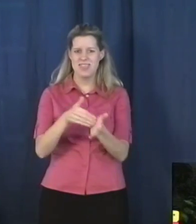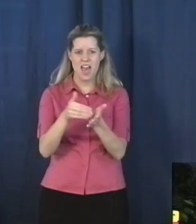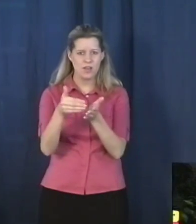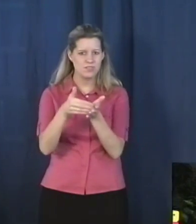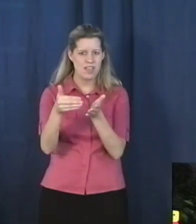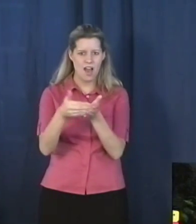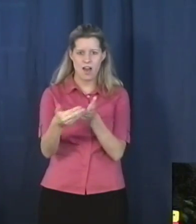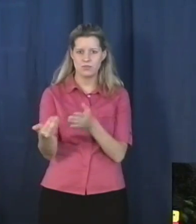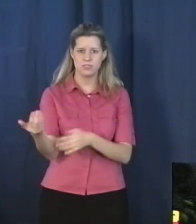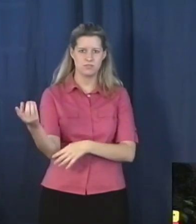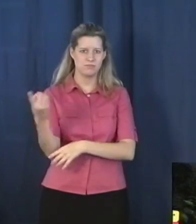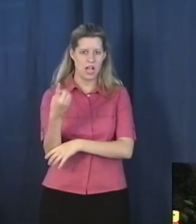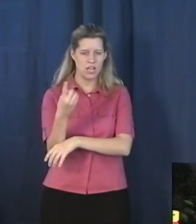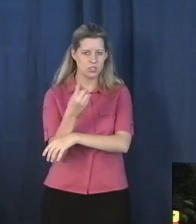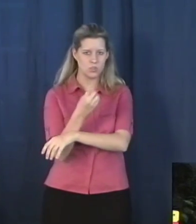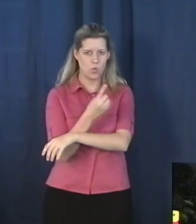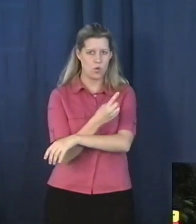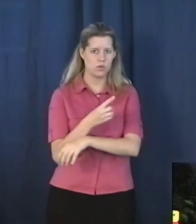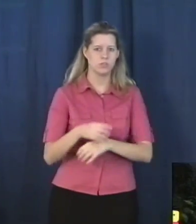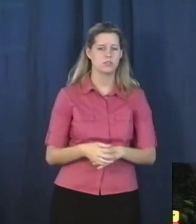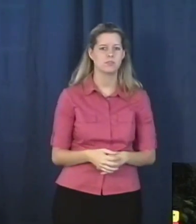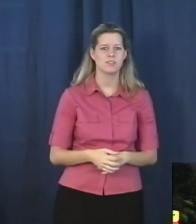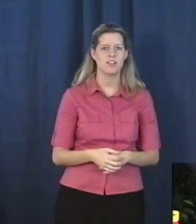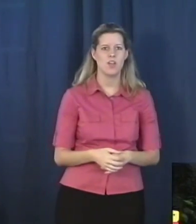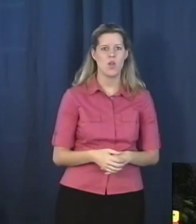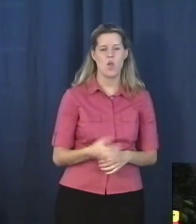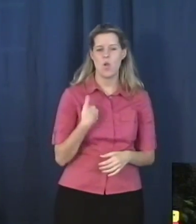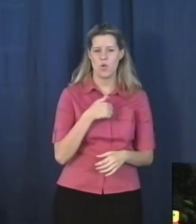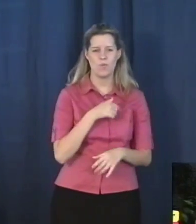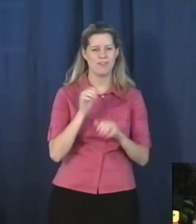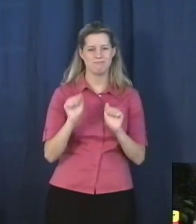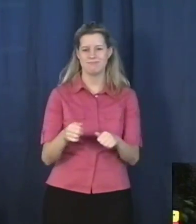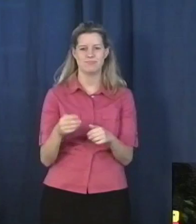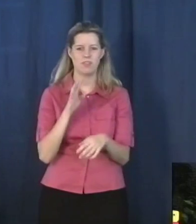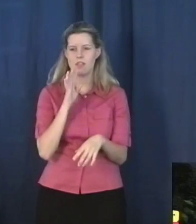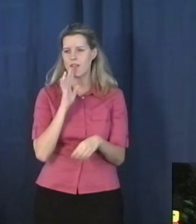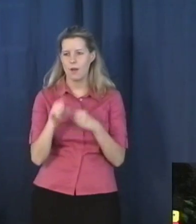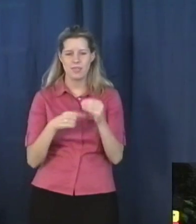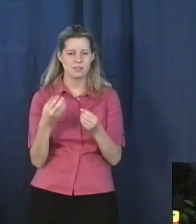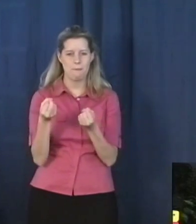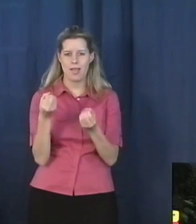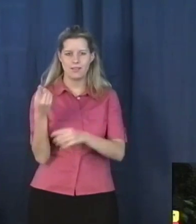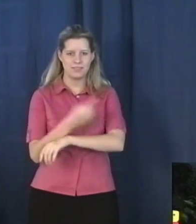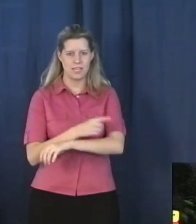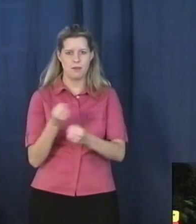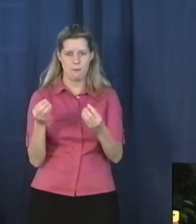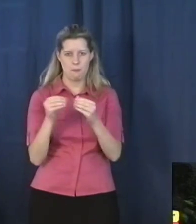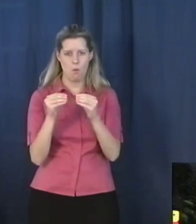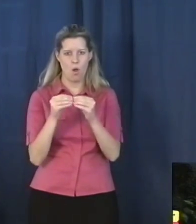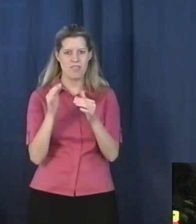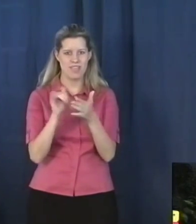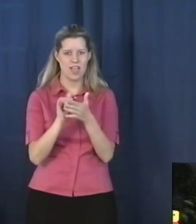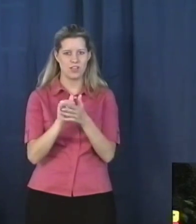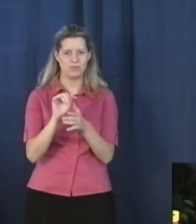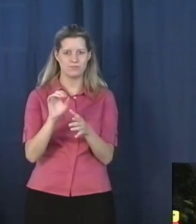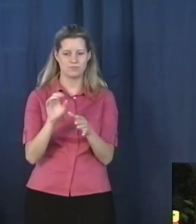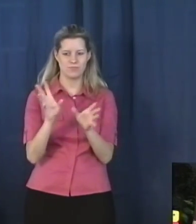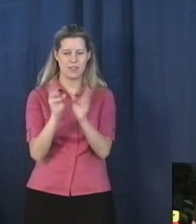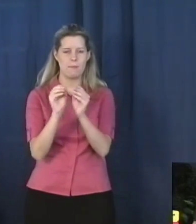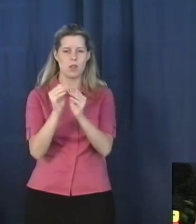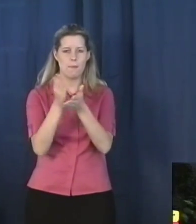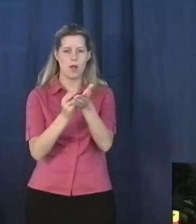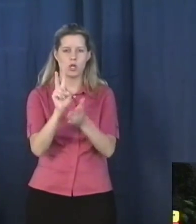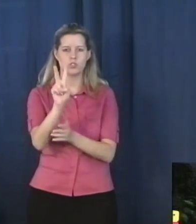Thousands and thousands of them. We could spend many days talking about this, but lots more on that on seminar part 2 of our series. We cover more